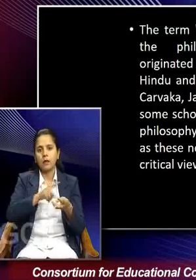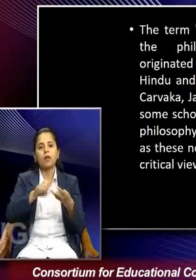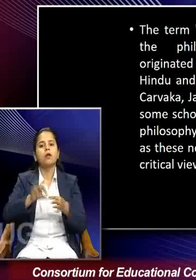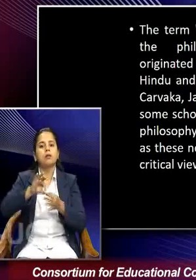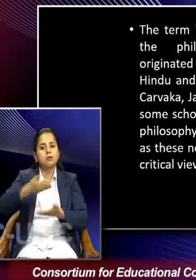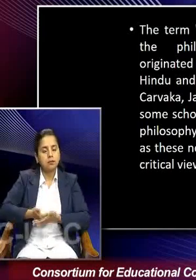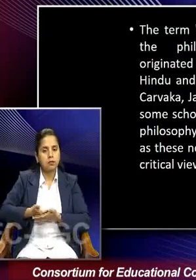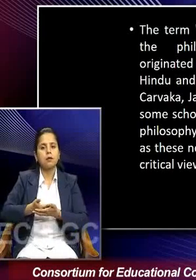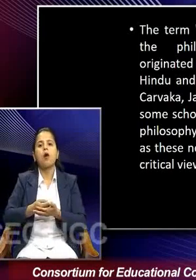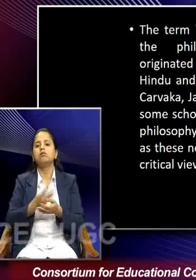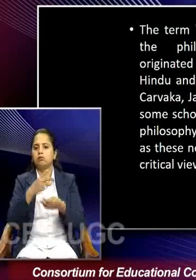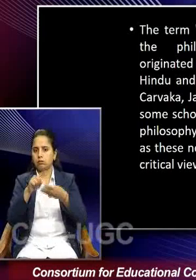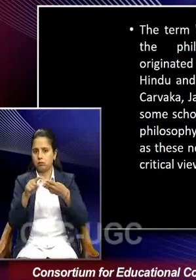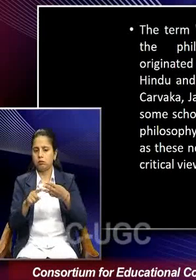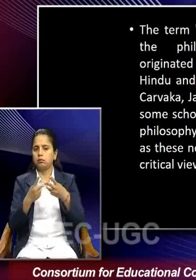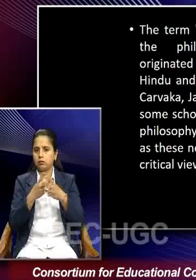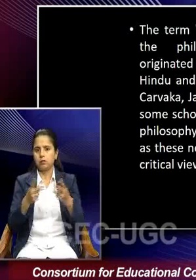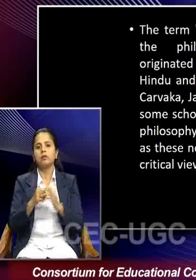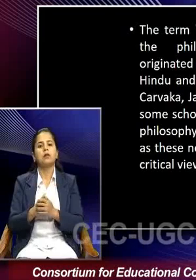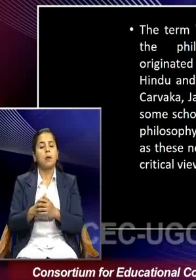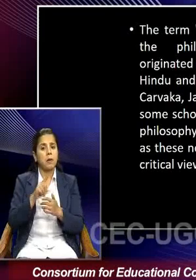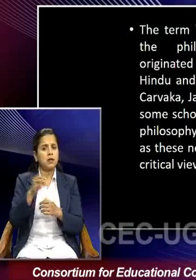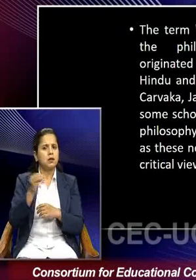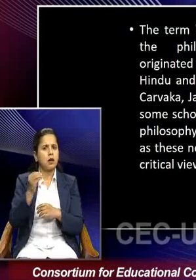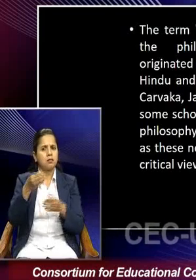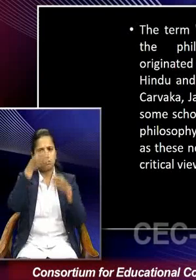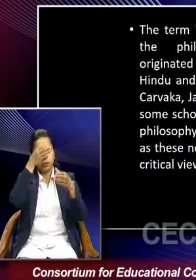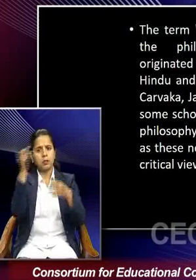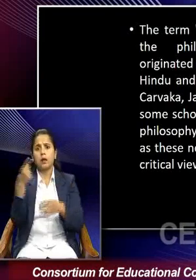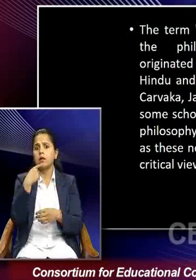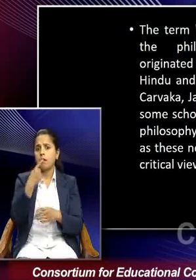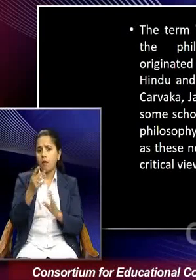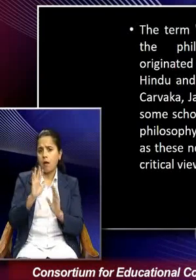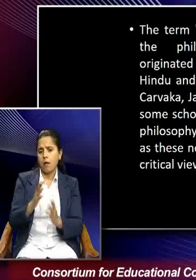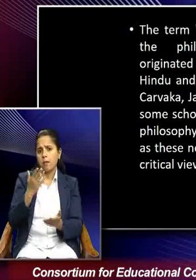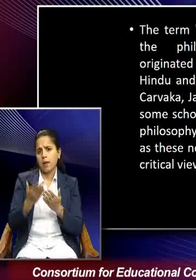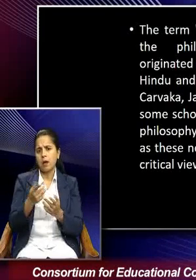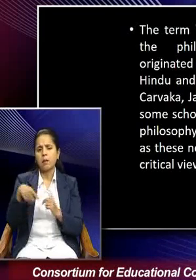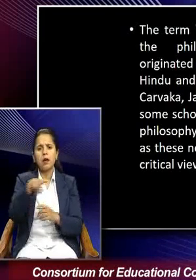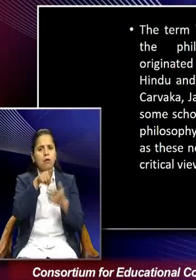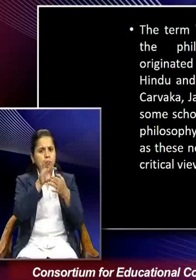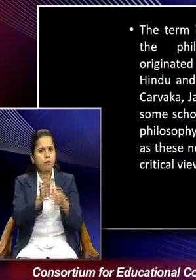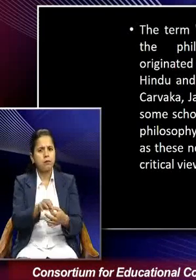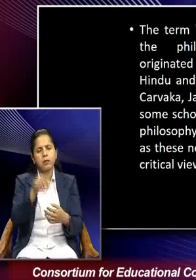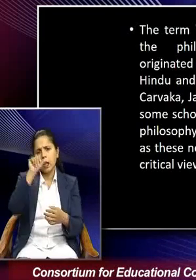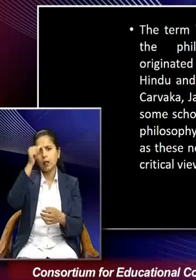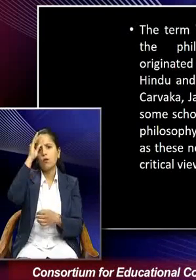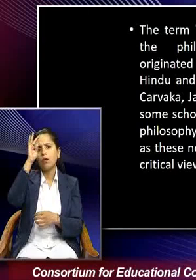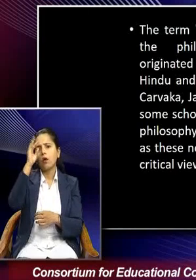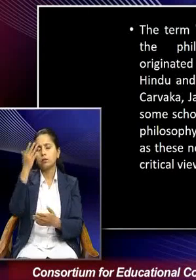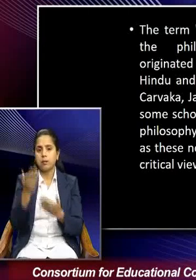Buddhism. While some scholars may refer to it as Hindu